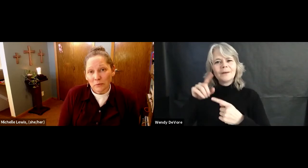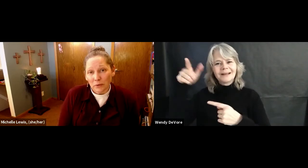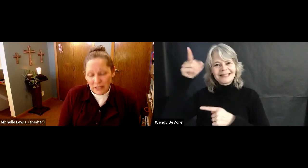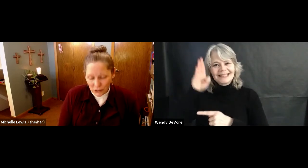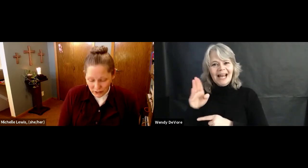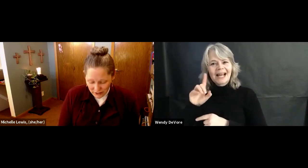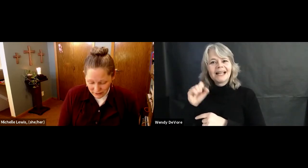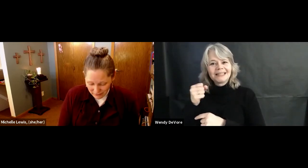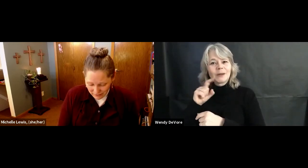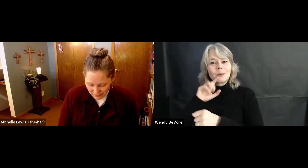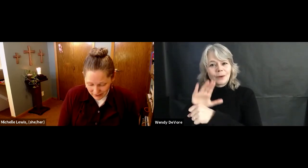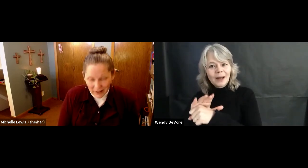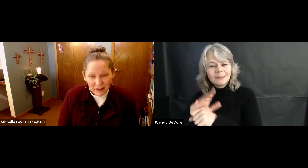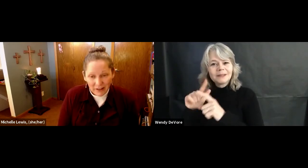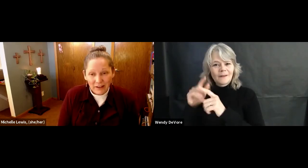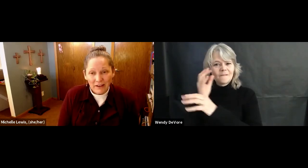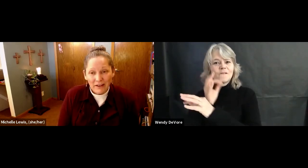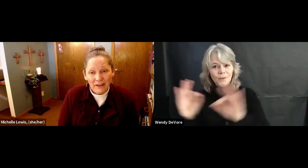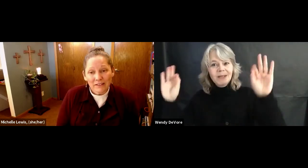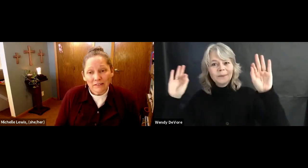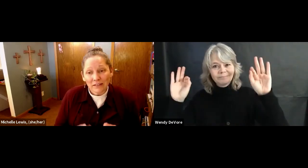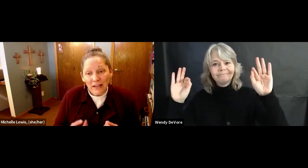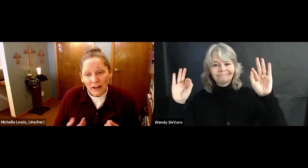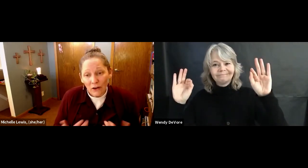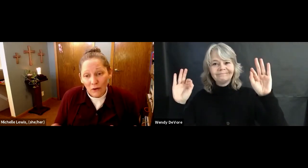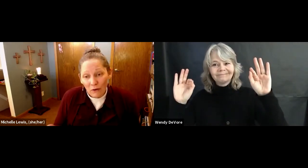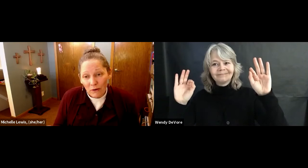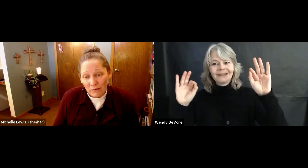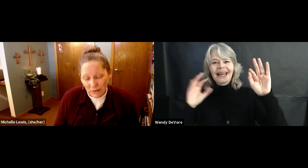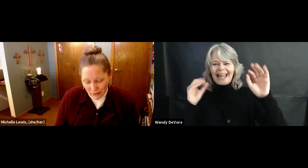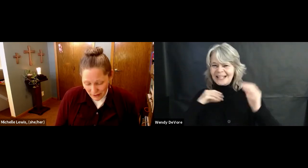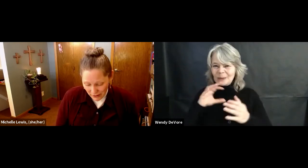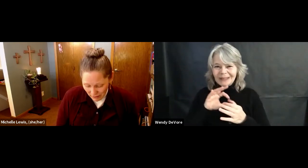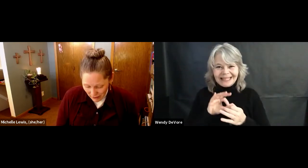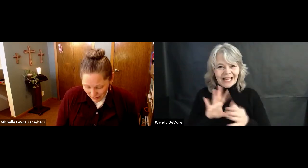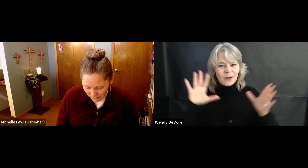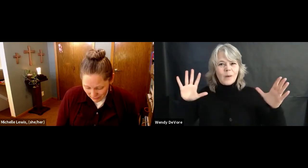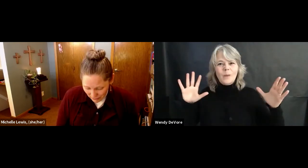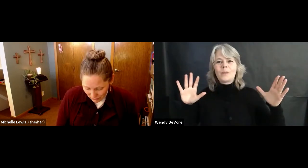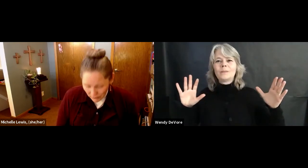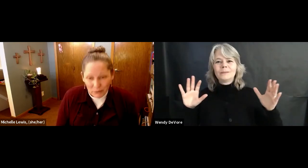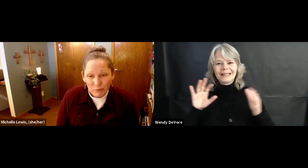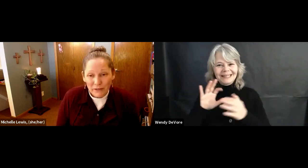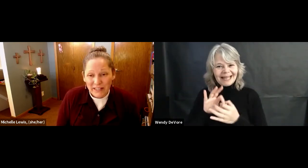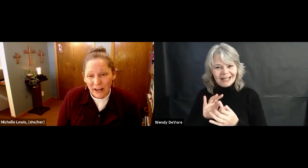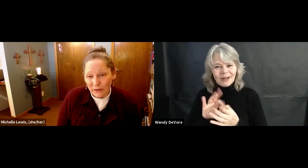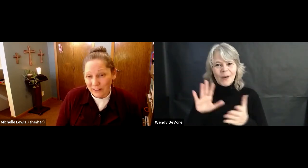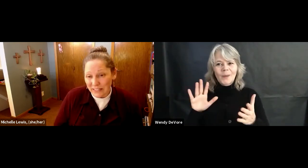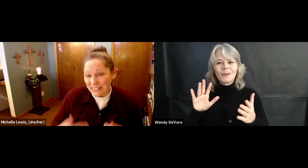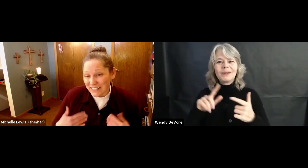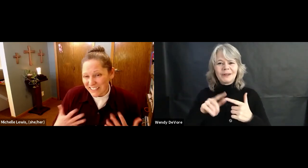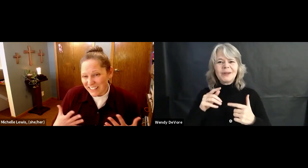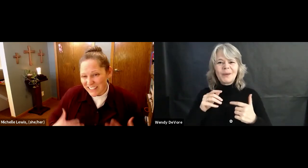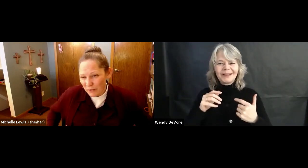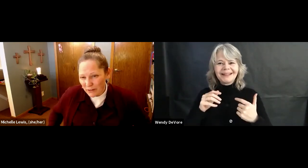and liberation, and to let go of the or to breathe out, at